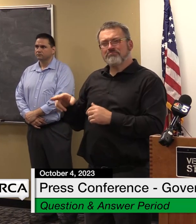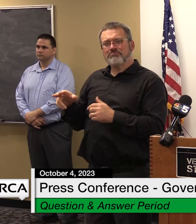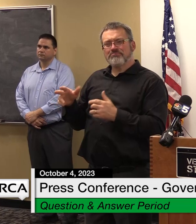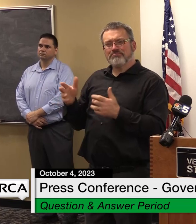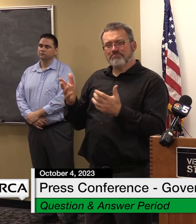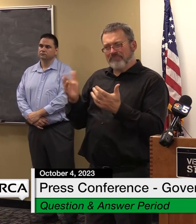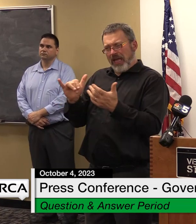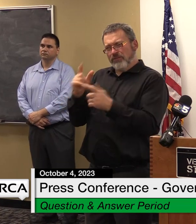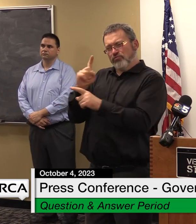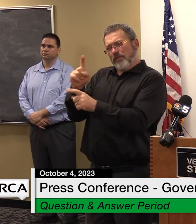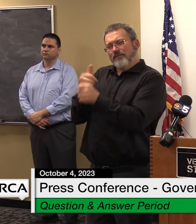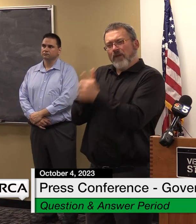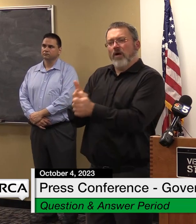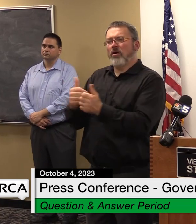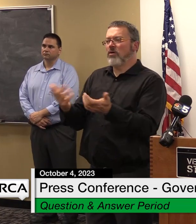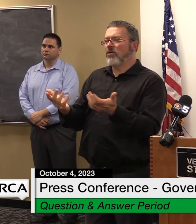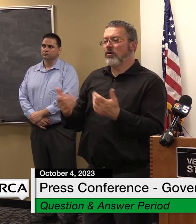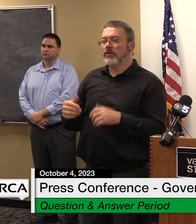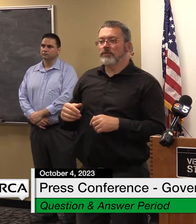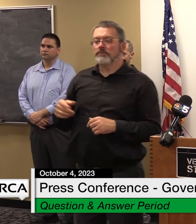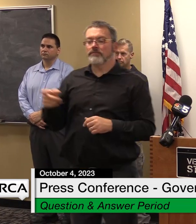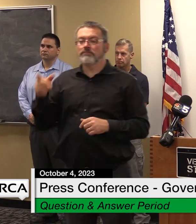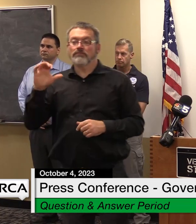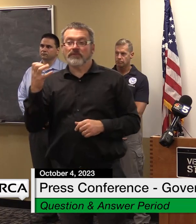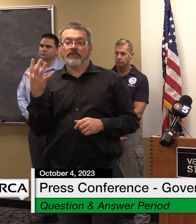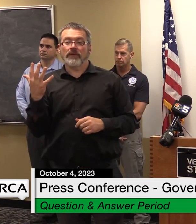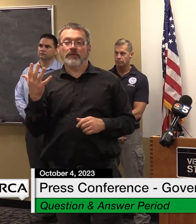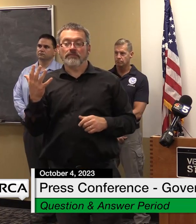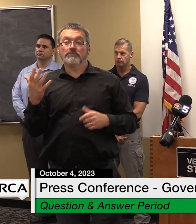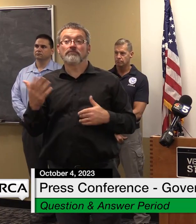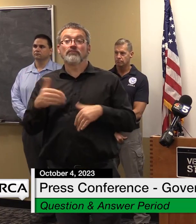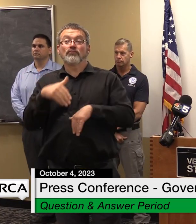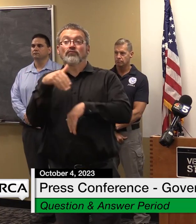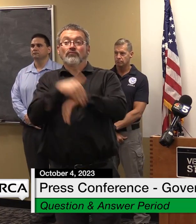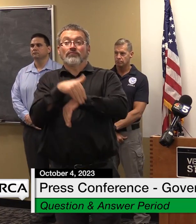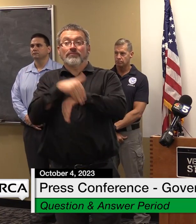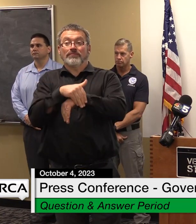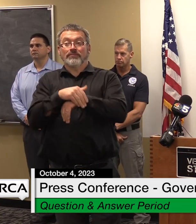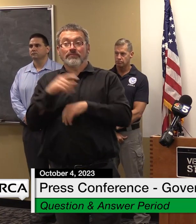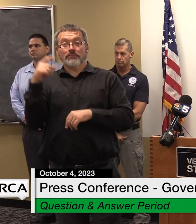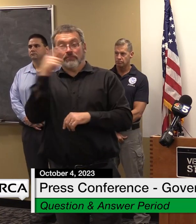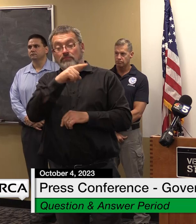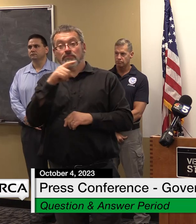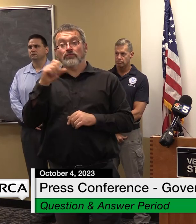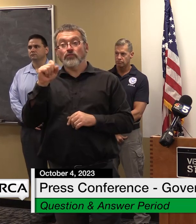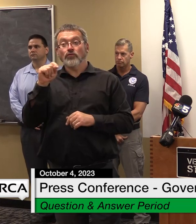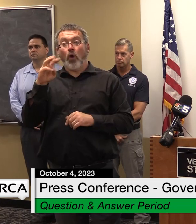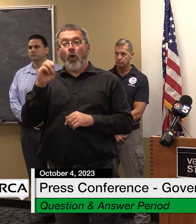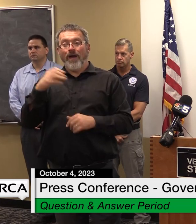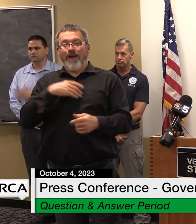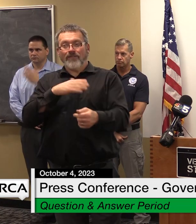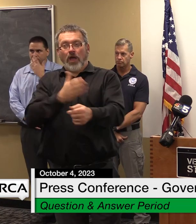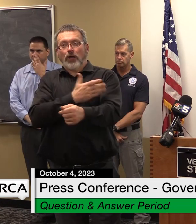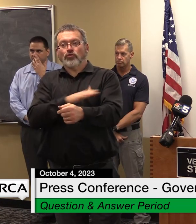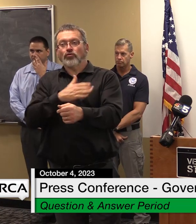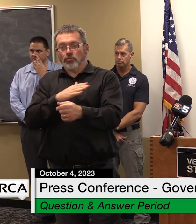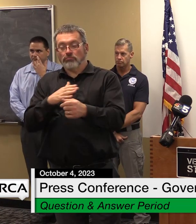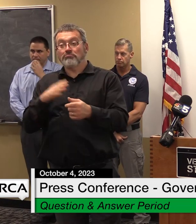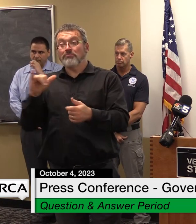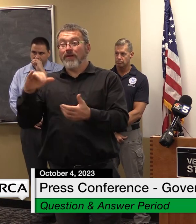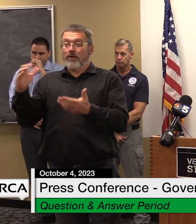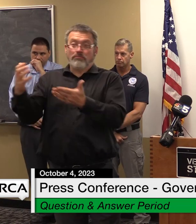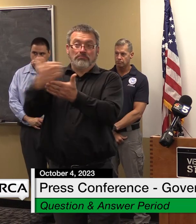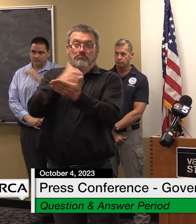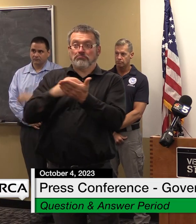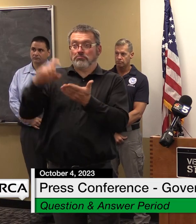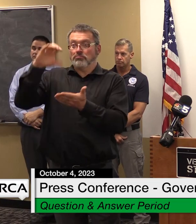Governor, so tonight in Stowe, we have a benefit concert where 100% of money is going to recovery efforts, even Oktoberfest later on, and a ton